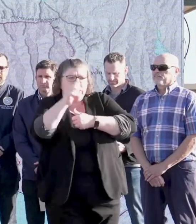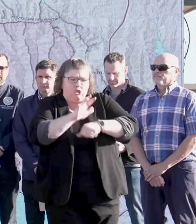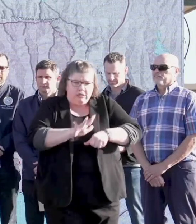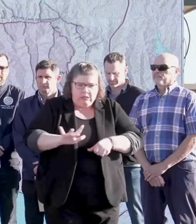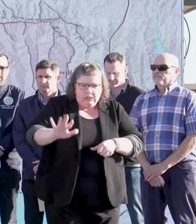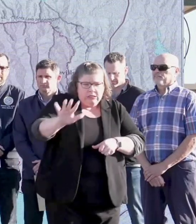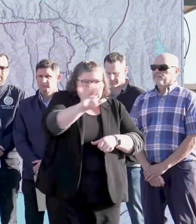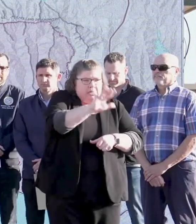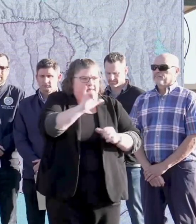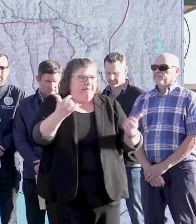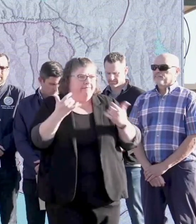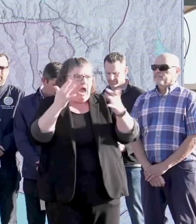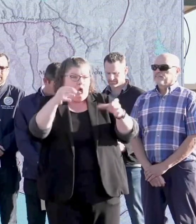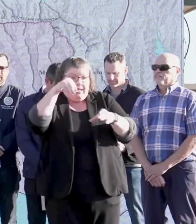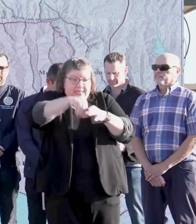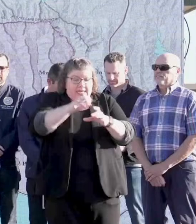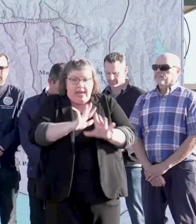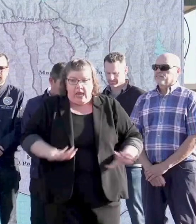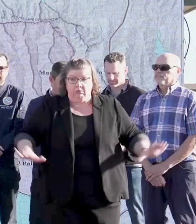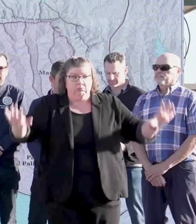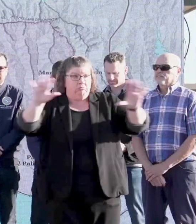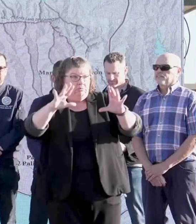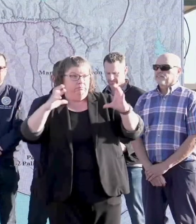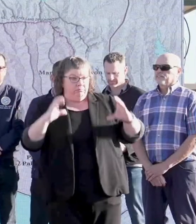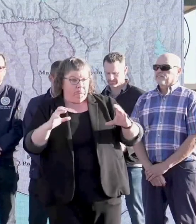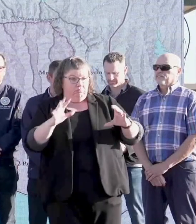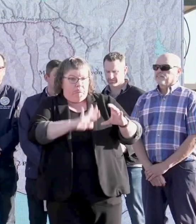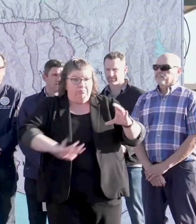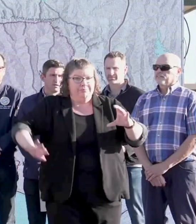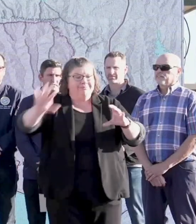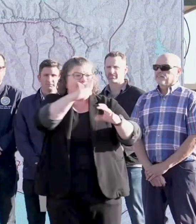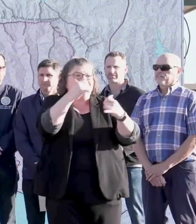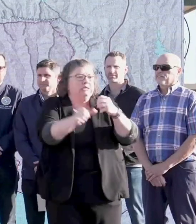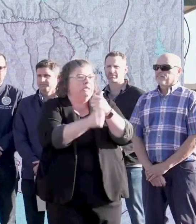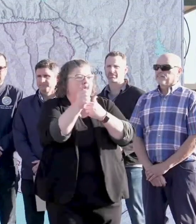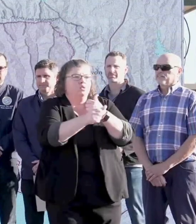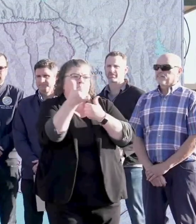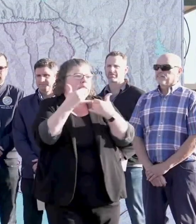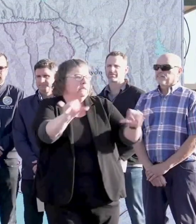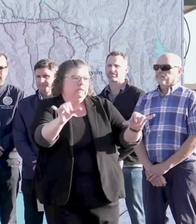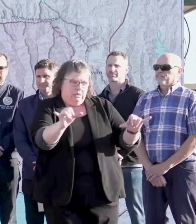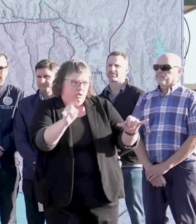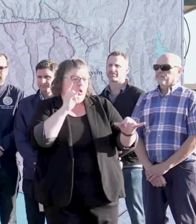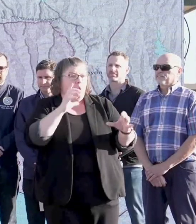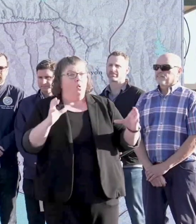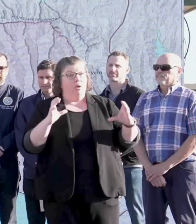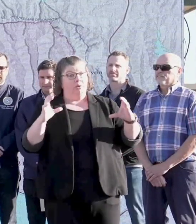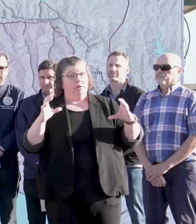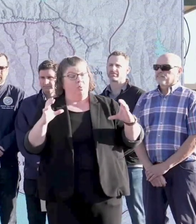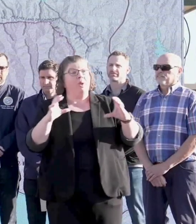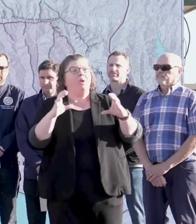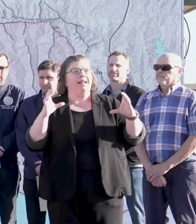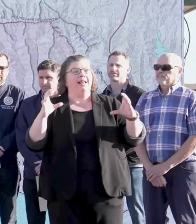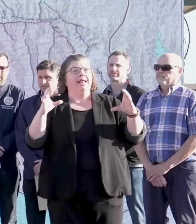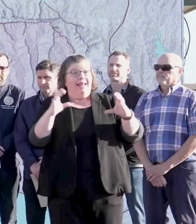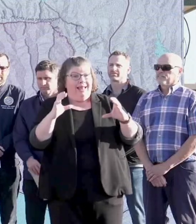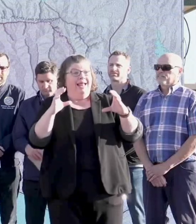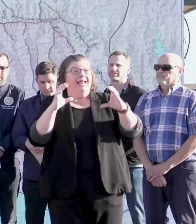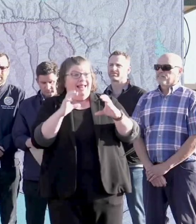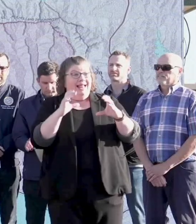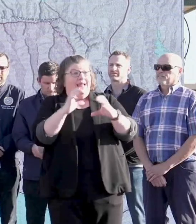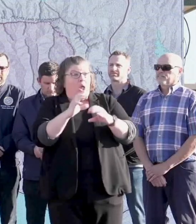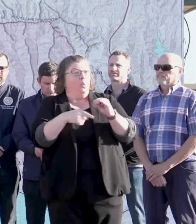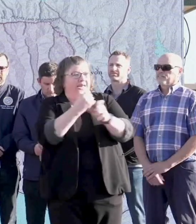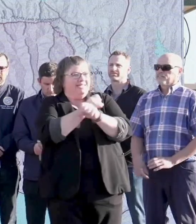interior of this fire. So as we move forward, we will continue to increase our containment when we feel it's safe, and that safety comes